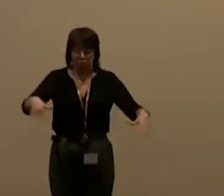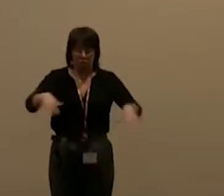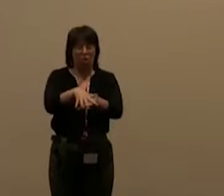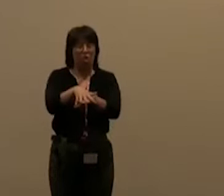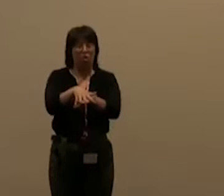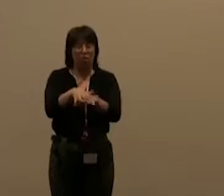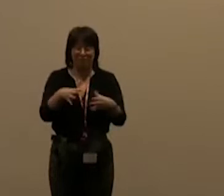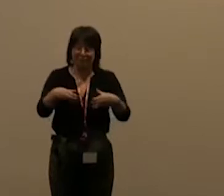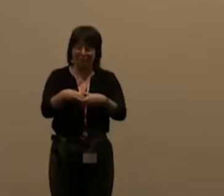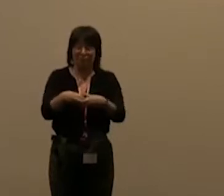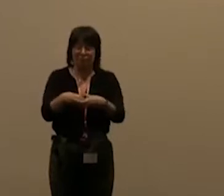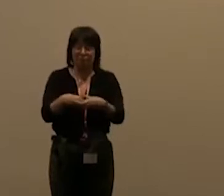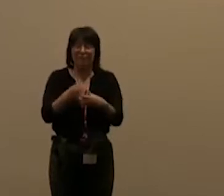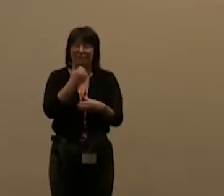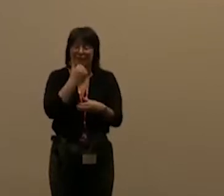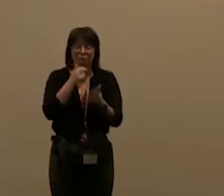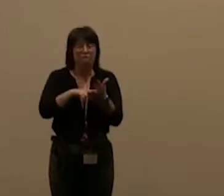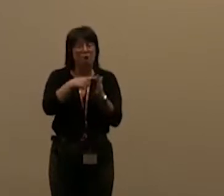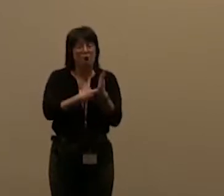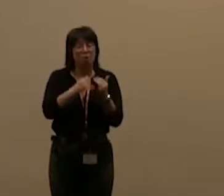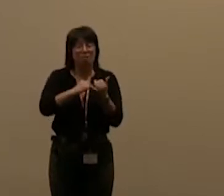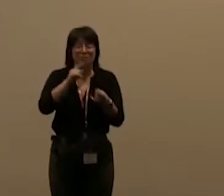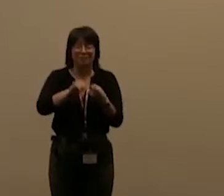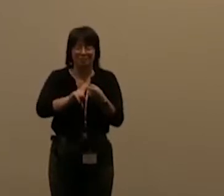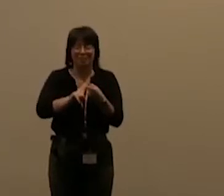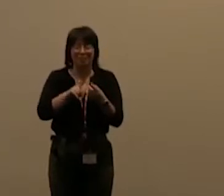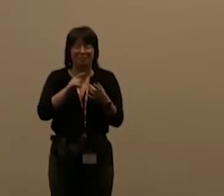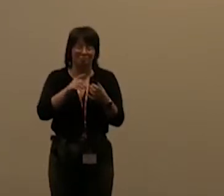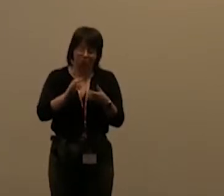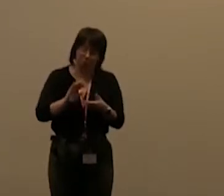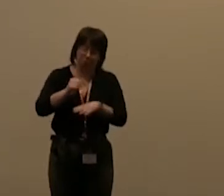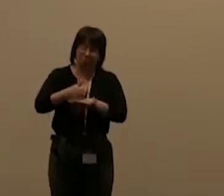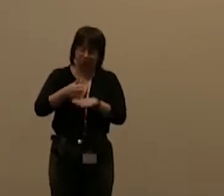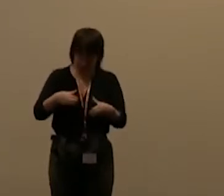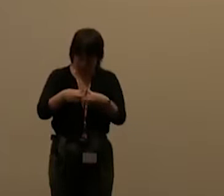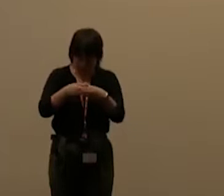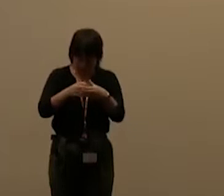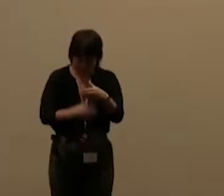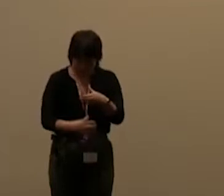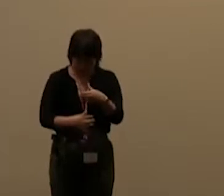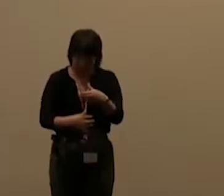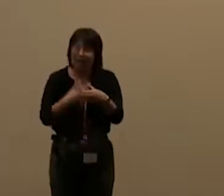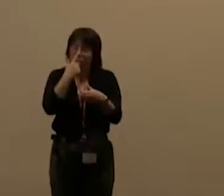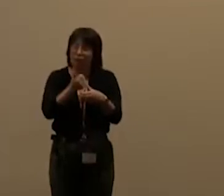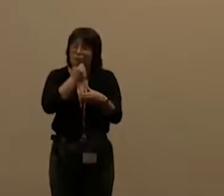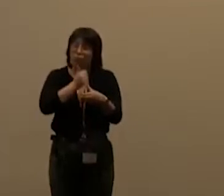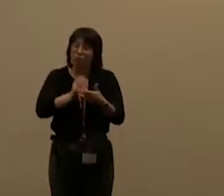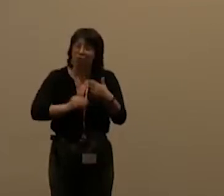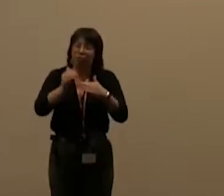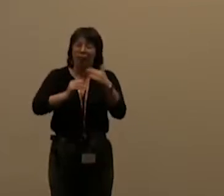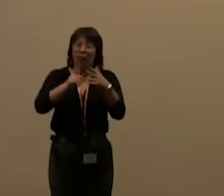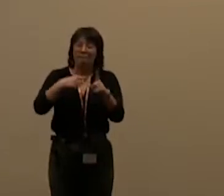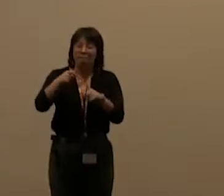those with Teams, but we also have Dataverse for Teams, which is a subset of the capabilities of Dataverse that we can use to build